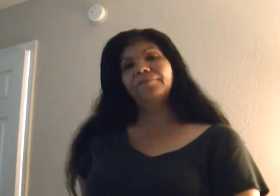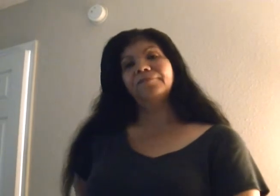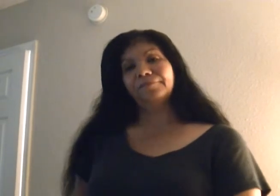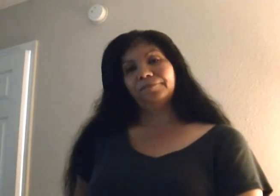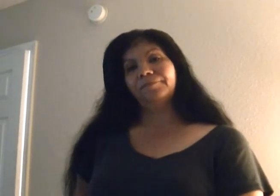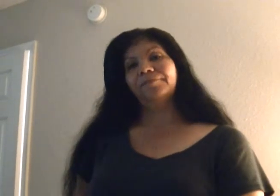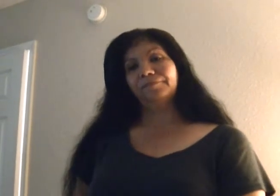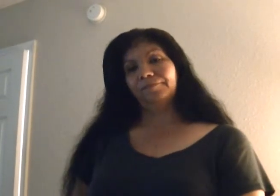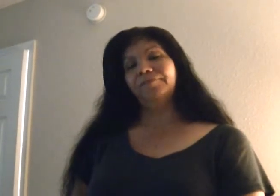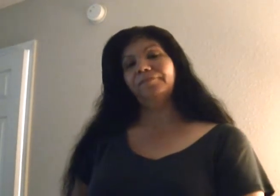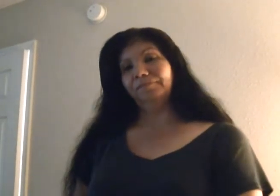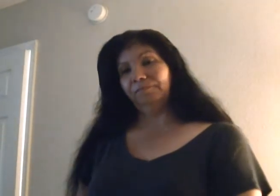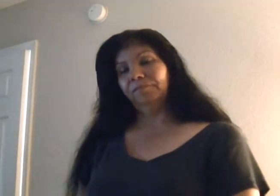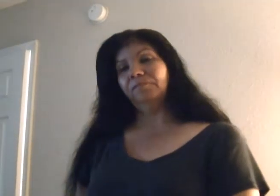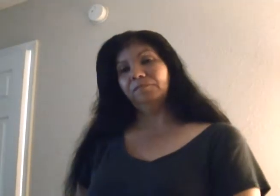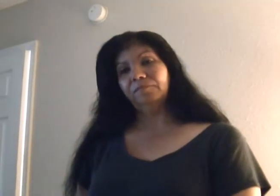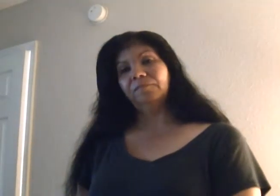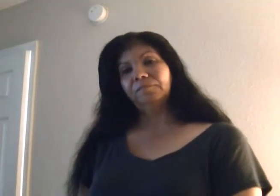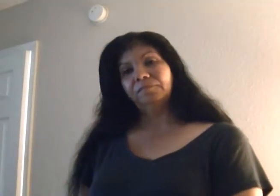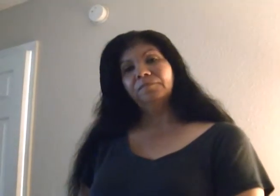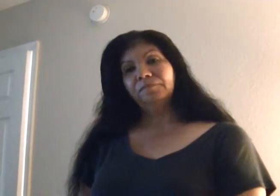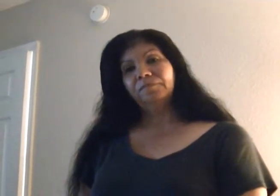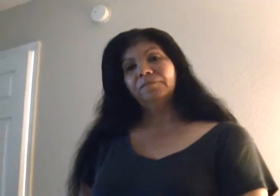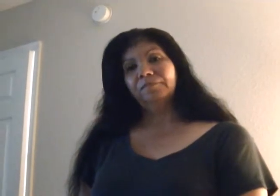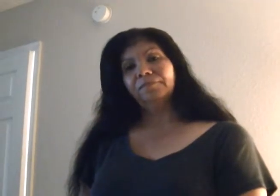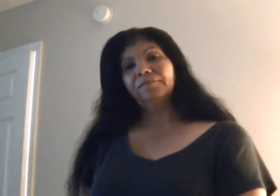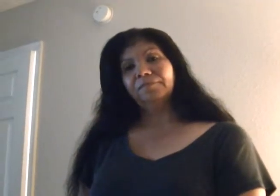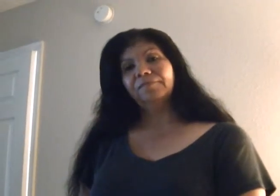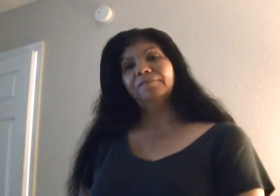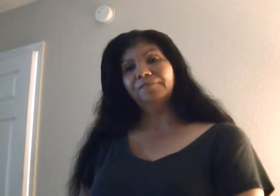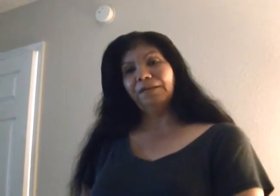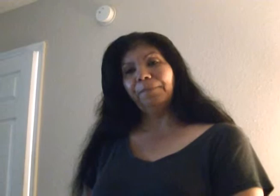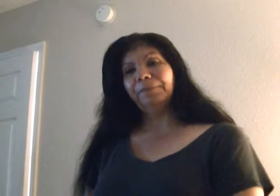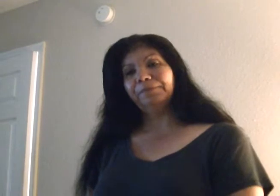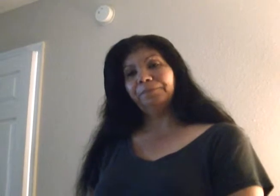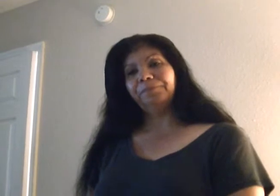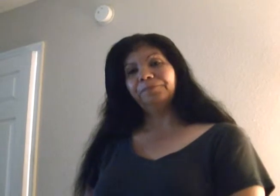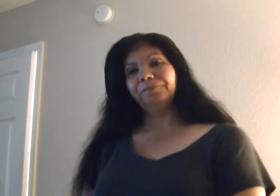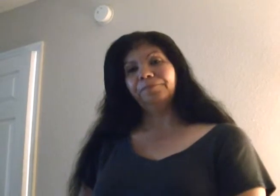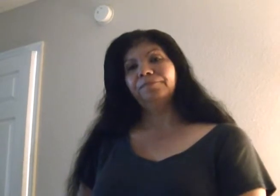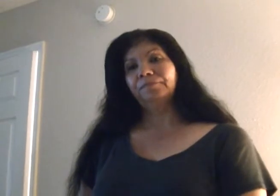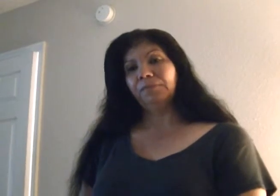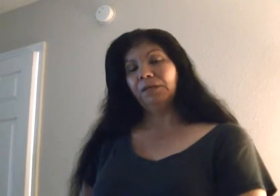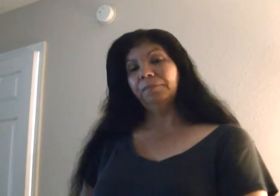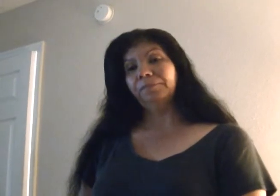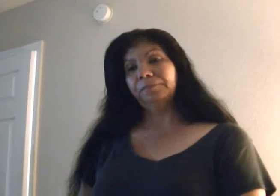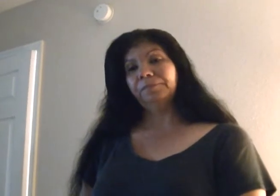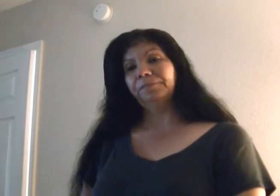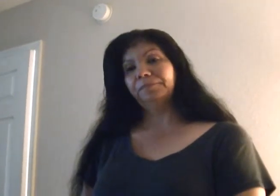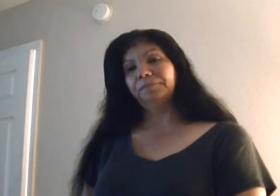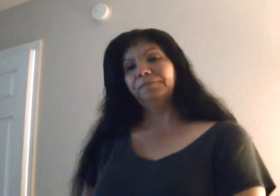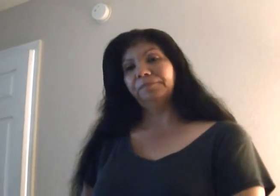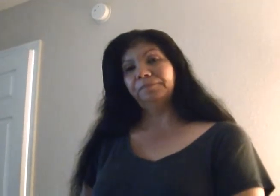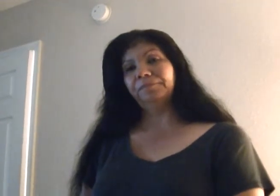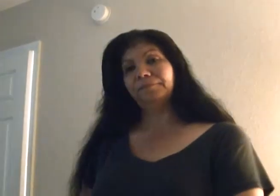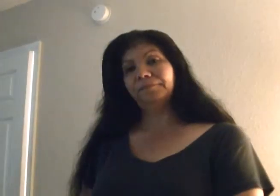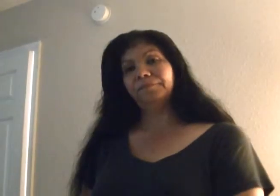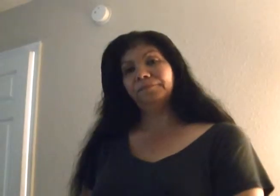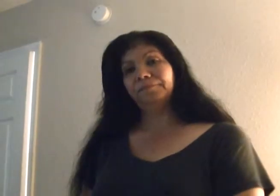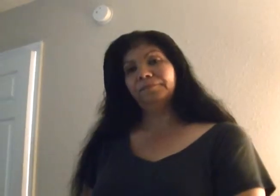one with another, and the blood of Jesus Christ cleanses us from all unrighteousness. That means if we have betrayal and bitterness against each other,